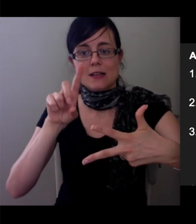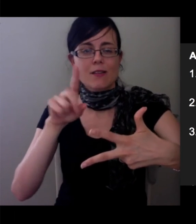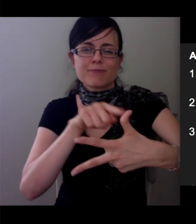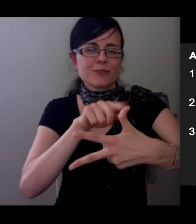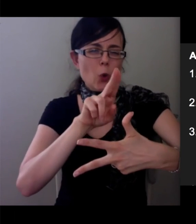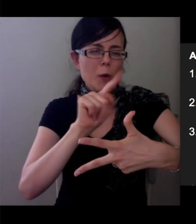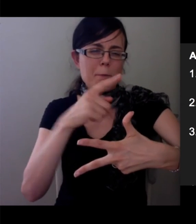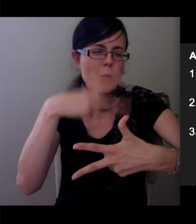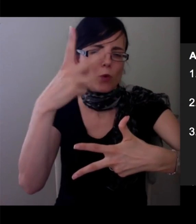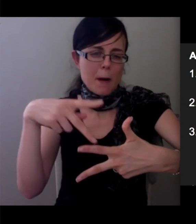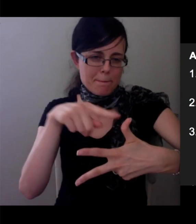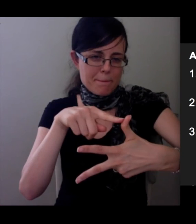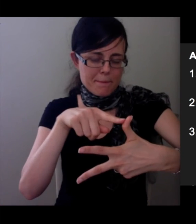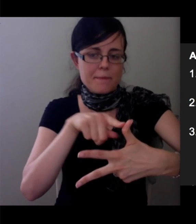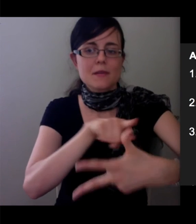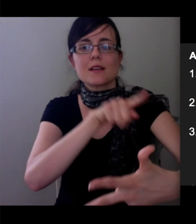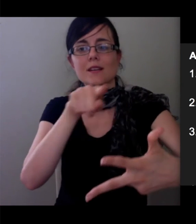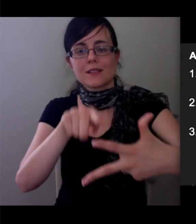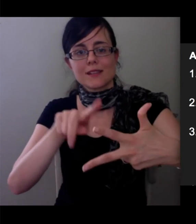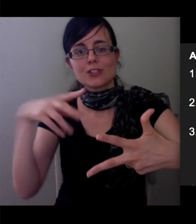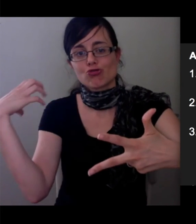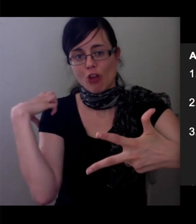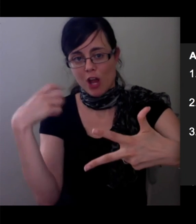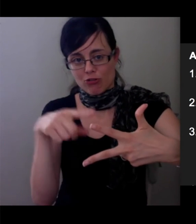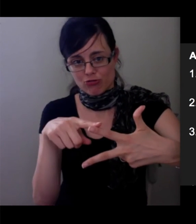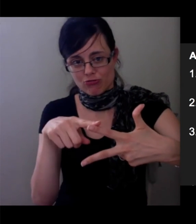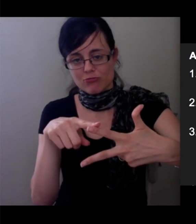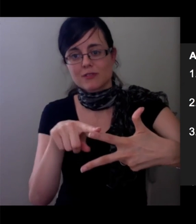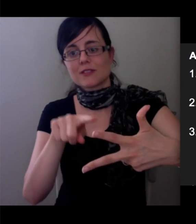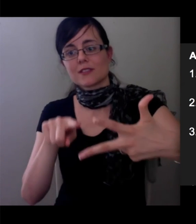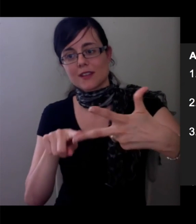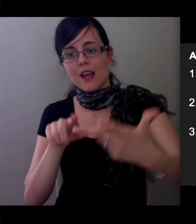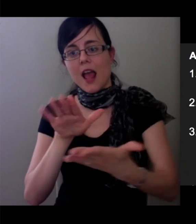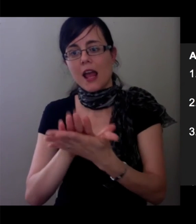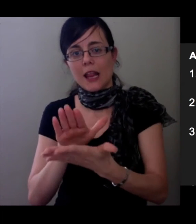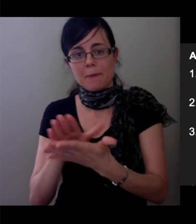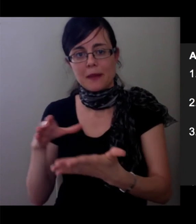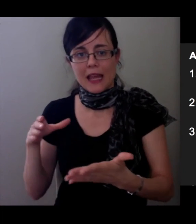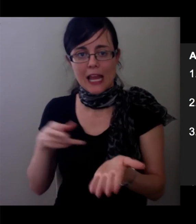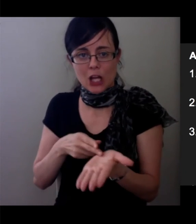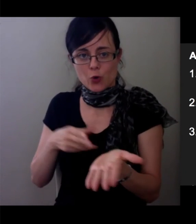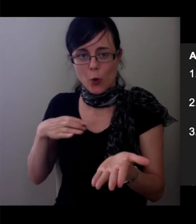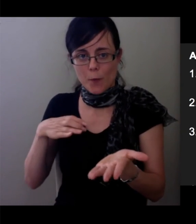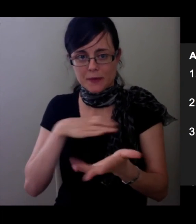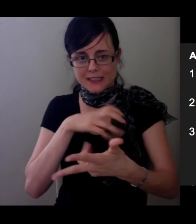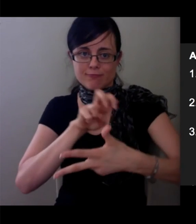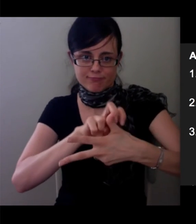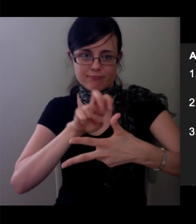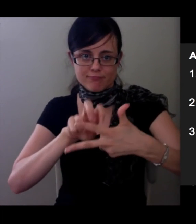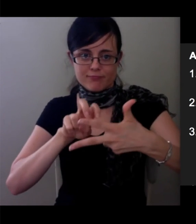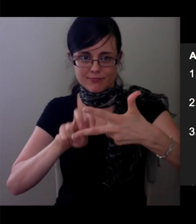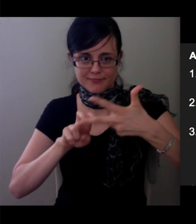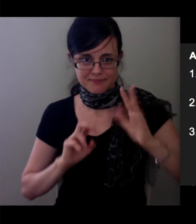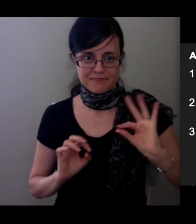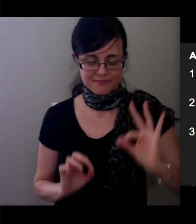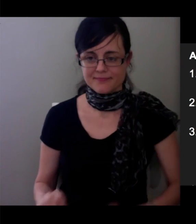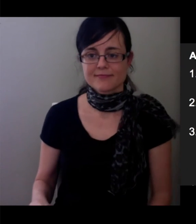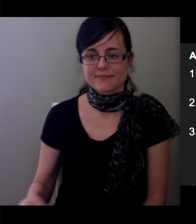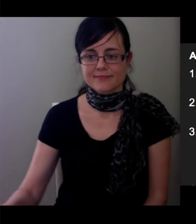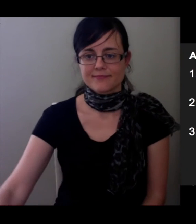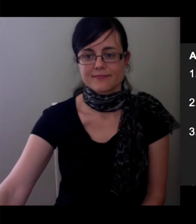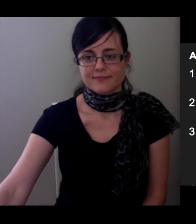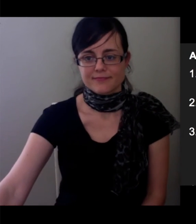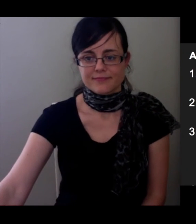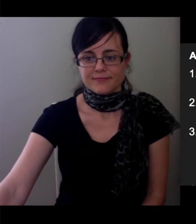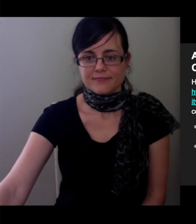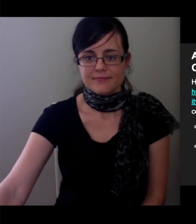to be given to the chair, well, now the head of the program, then to the department chairs and unit heads, and